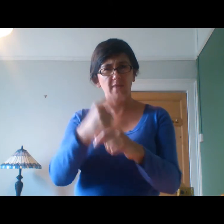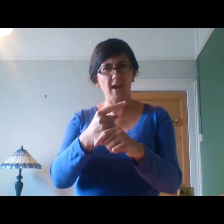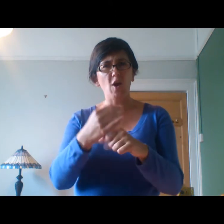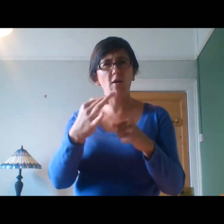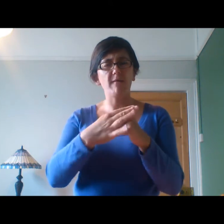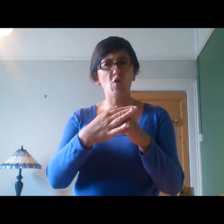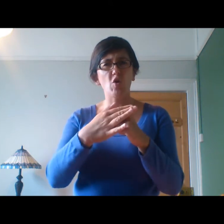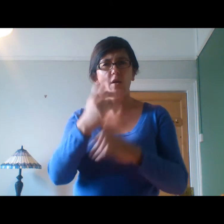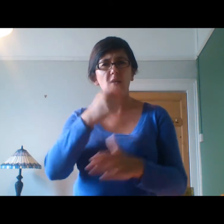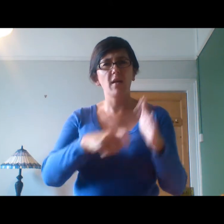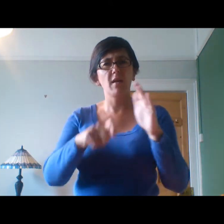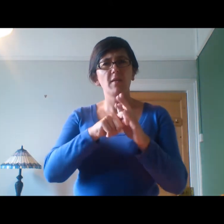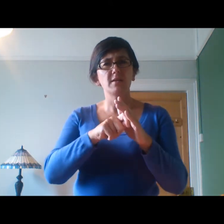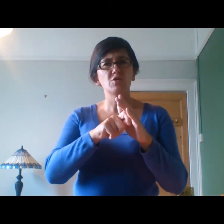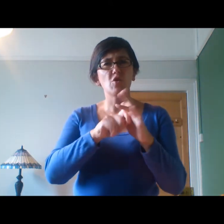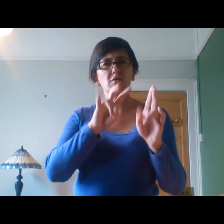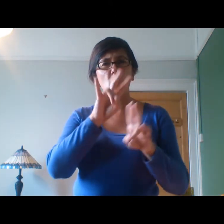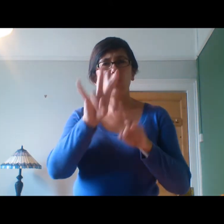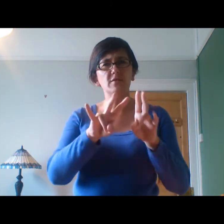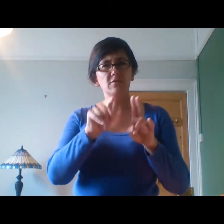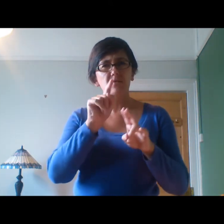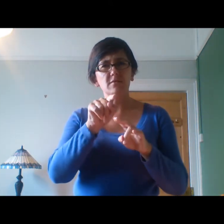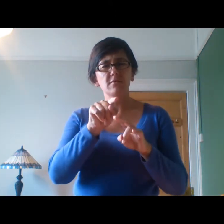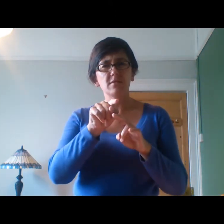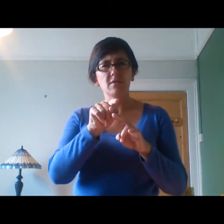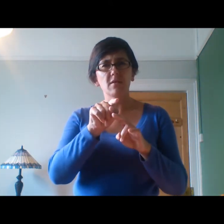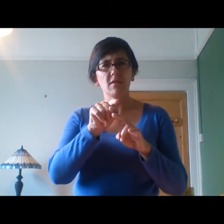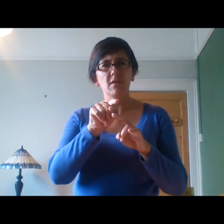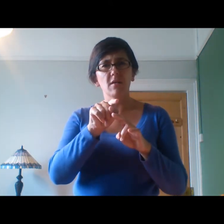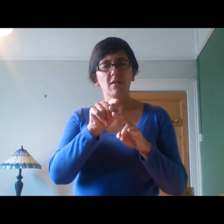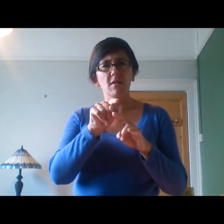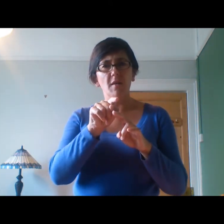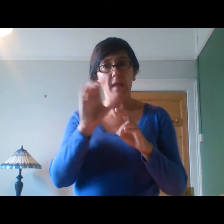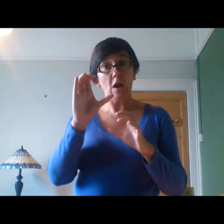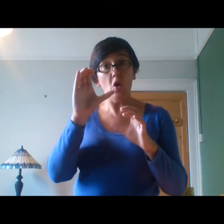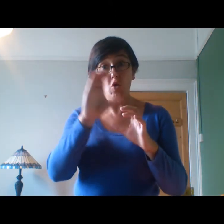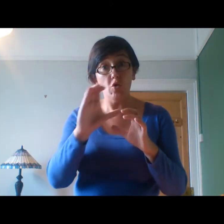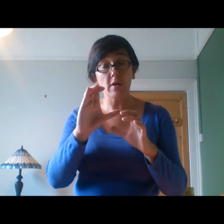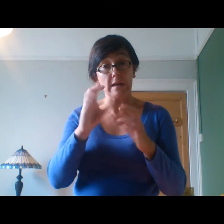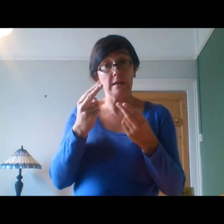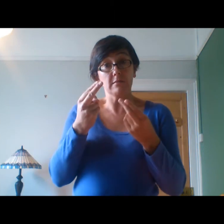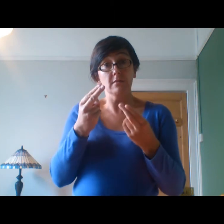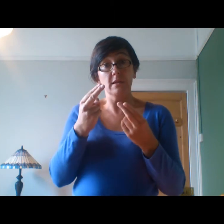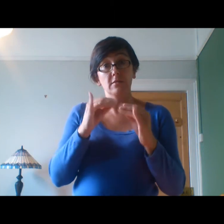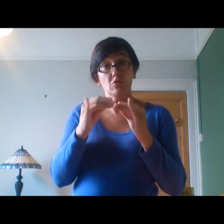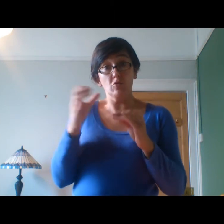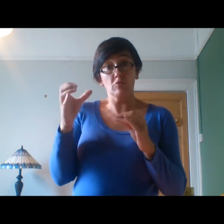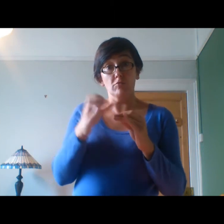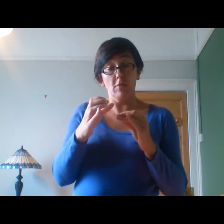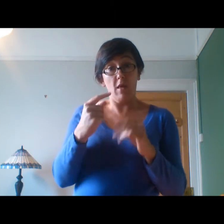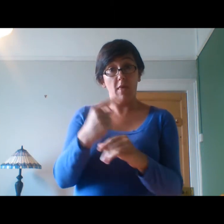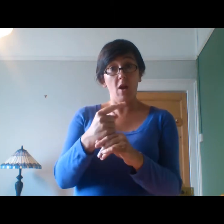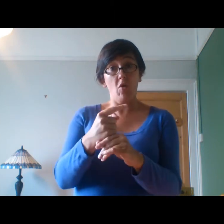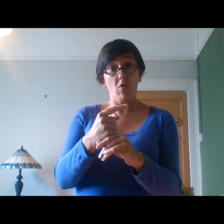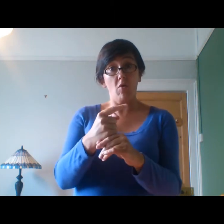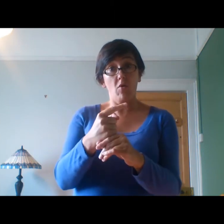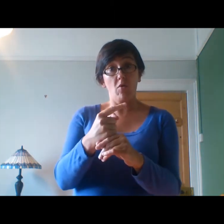Taoiseach's questions. Yeah. And they're actually looking for they need Irish Sign Language interpreters. That's right. And the